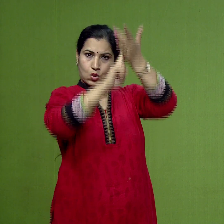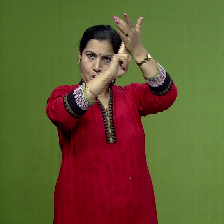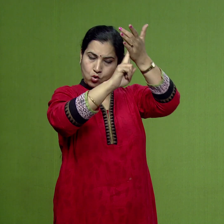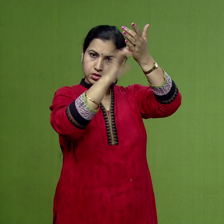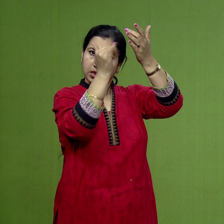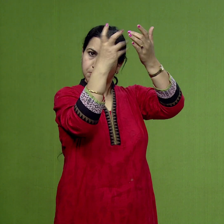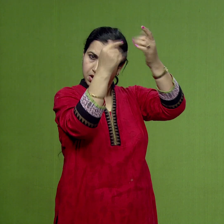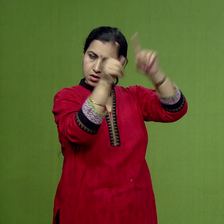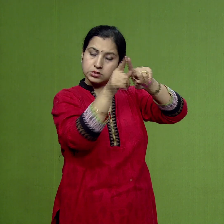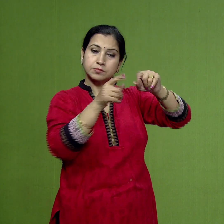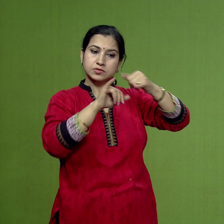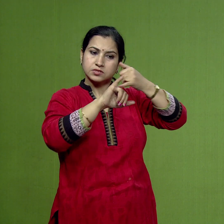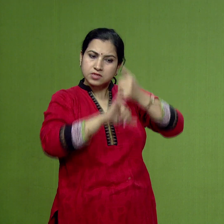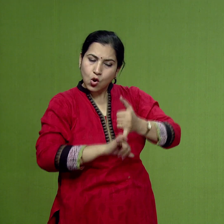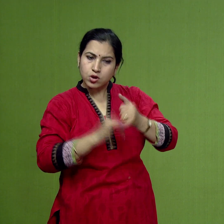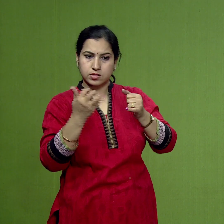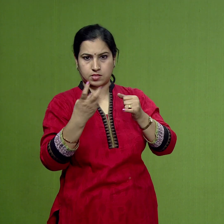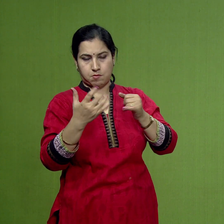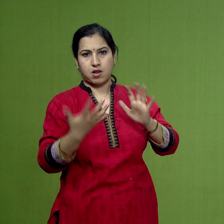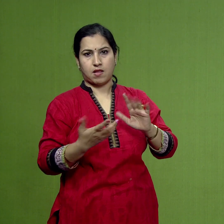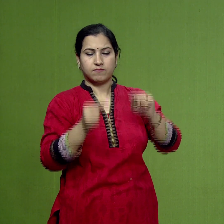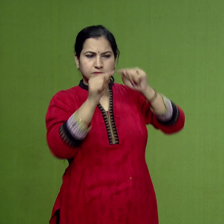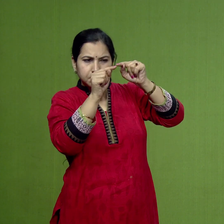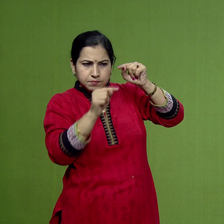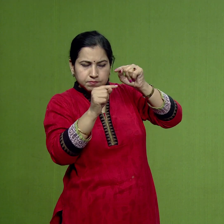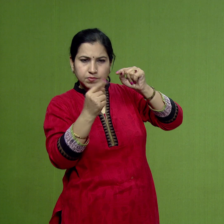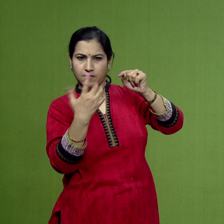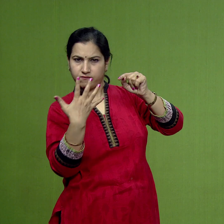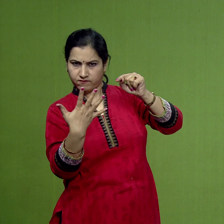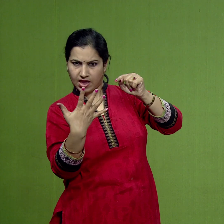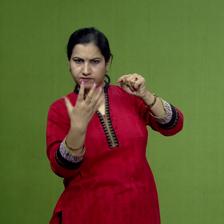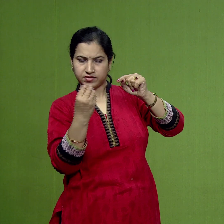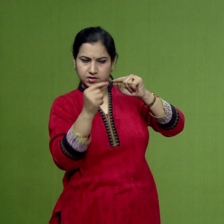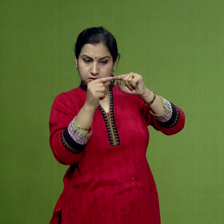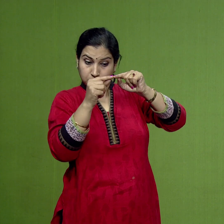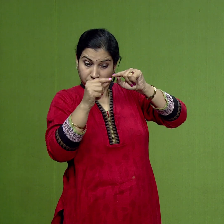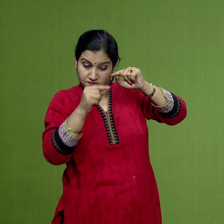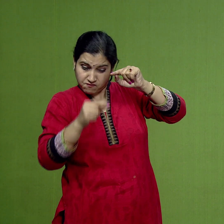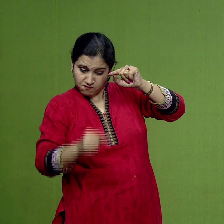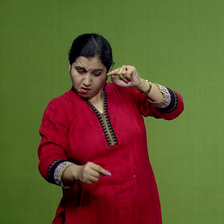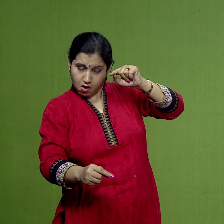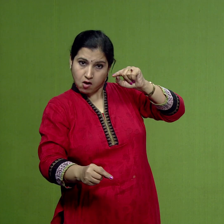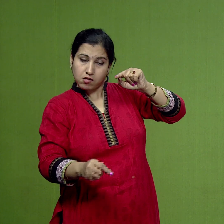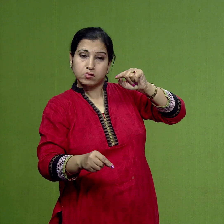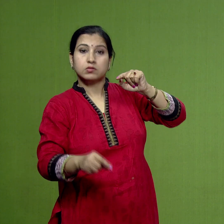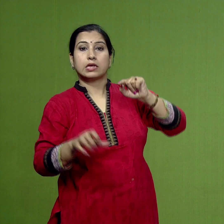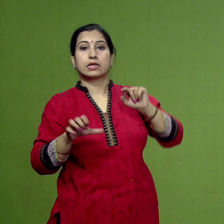with the closest latitude measuring 5 degrees and the farthest 90 degrees, or the pole.